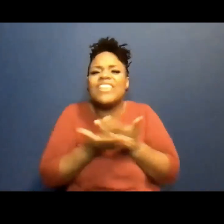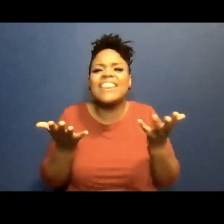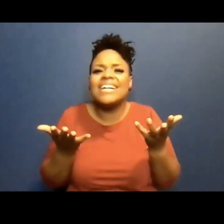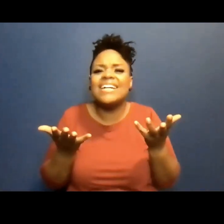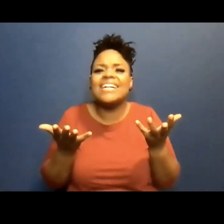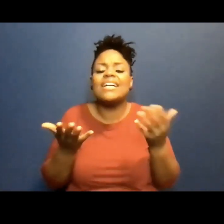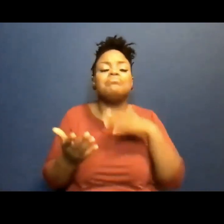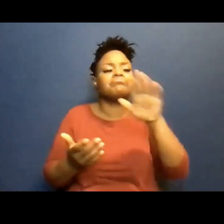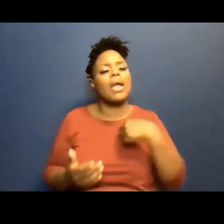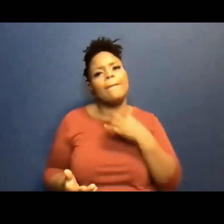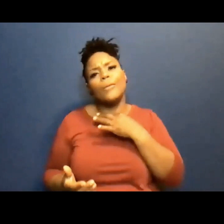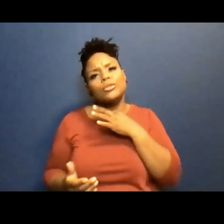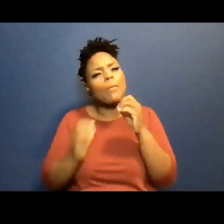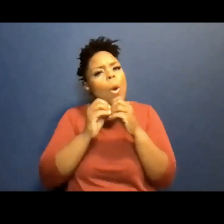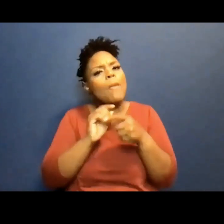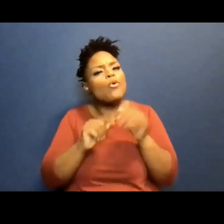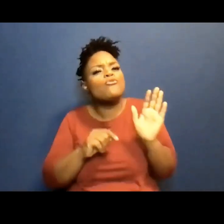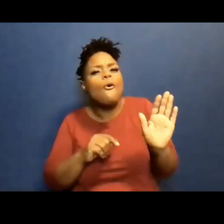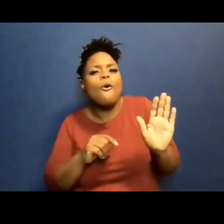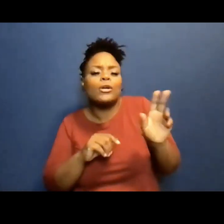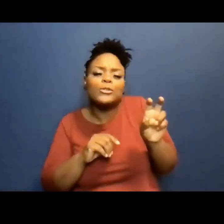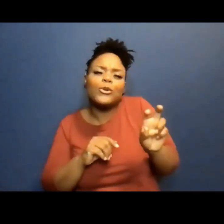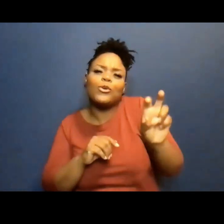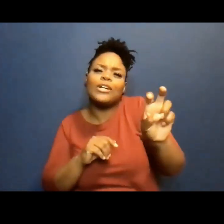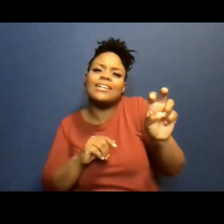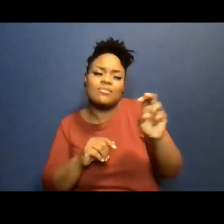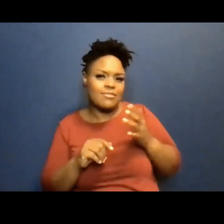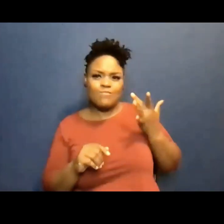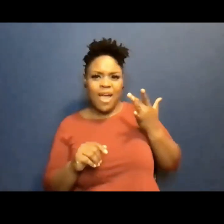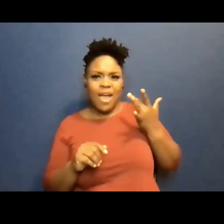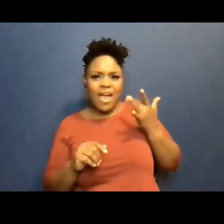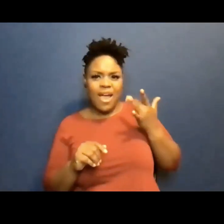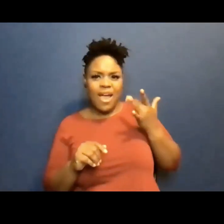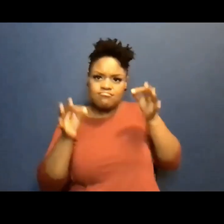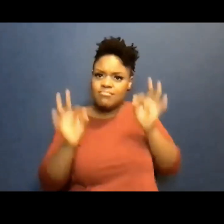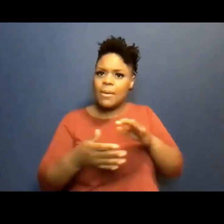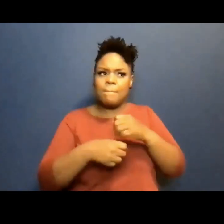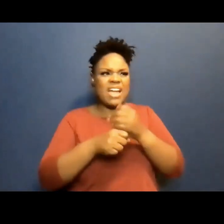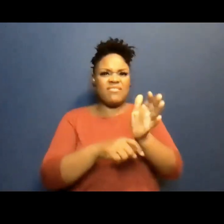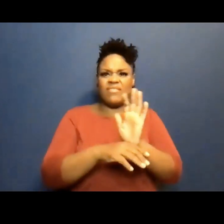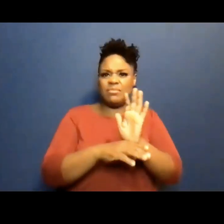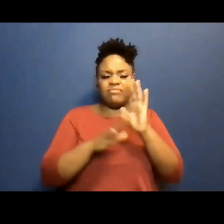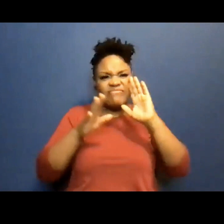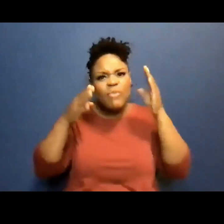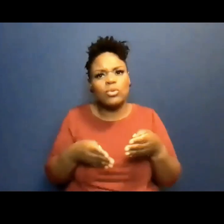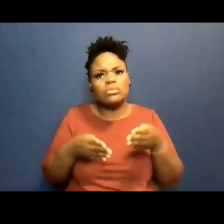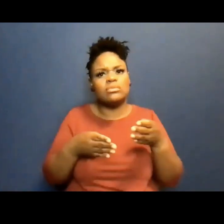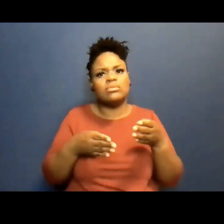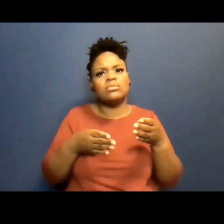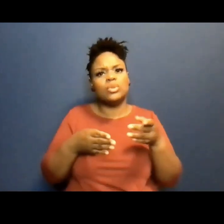prompted you to even put that in a film, because like you said, there's a vulnerability in doing that.